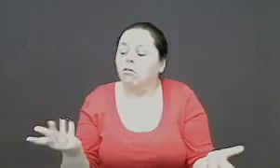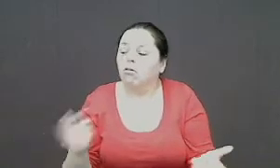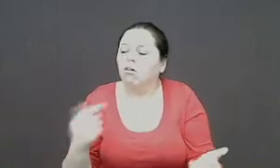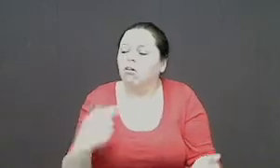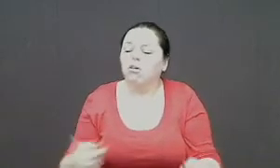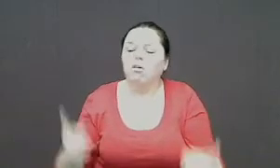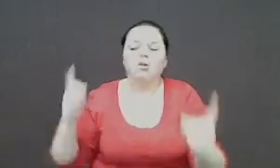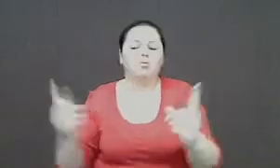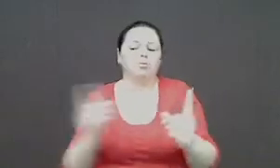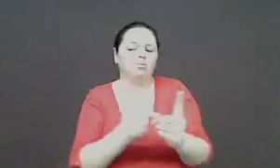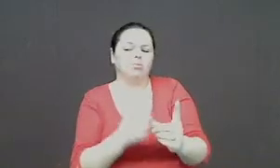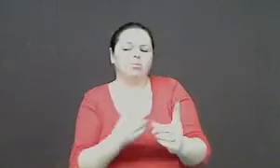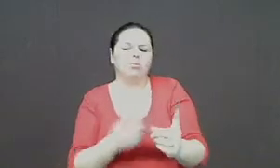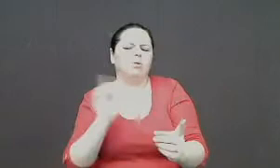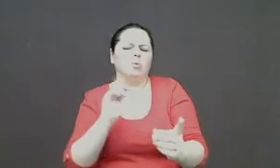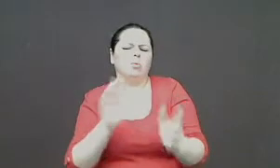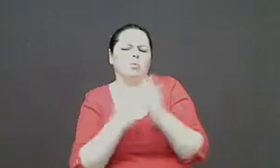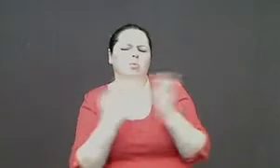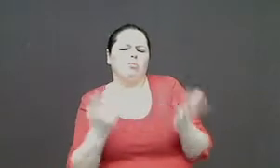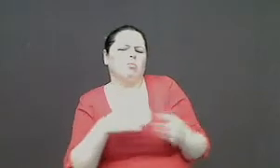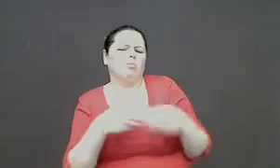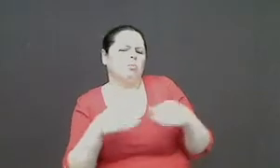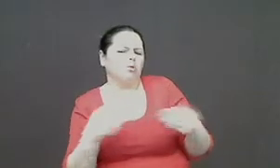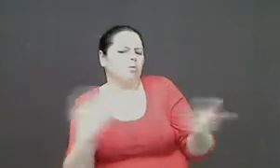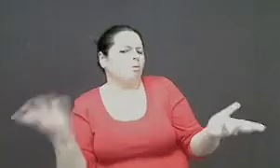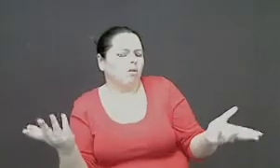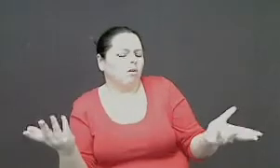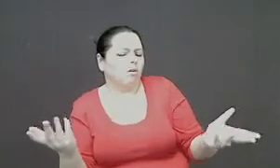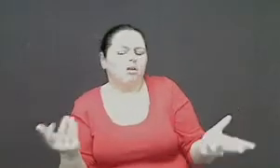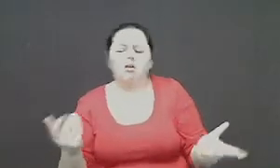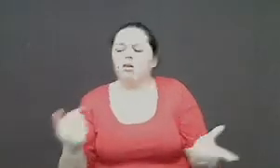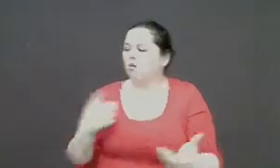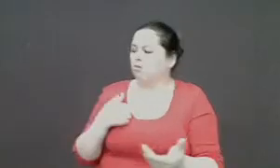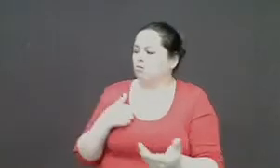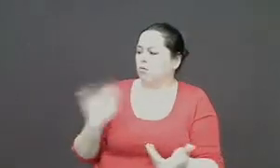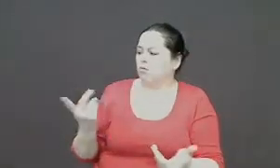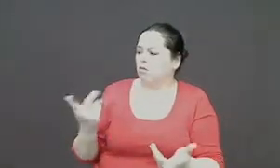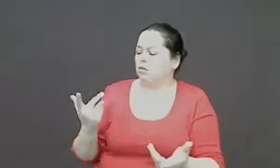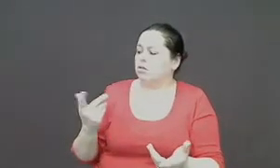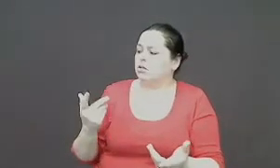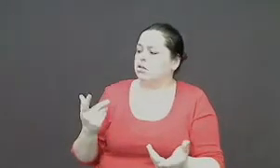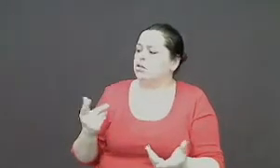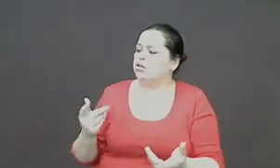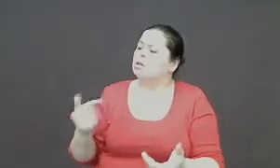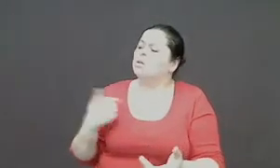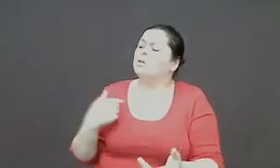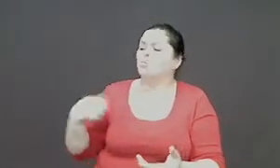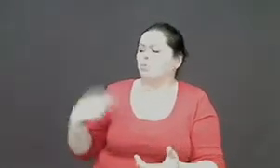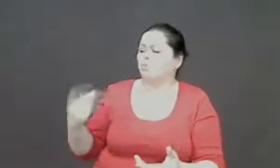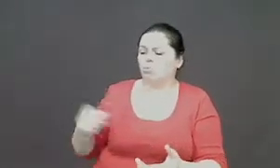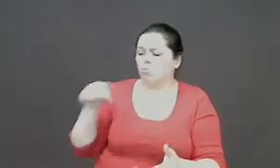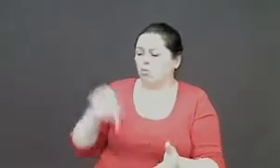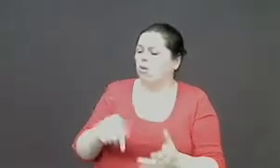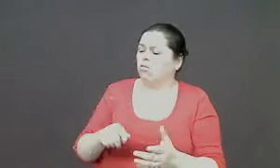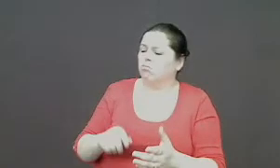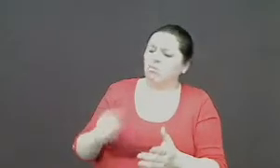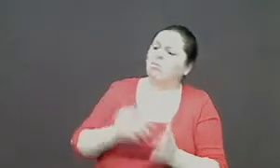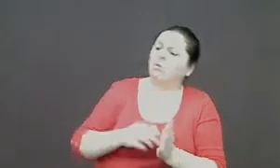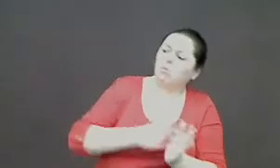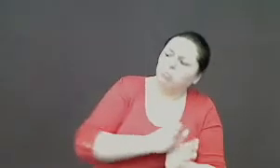where is the bookstore? I would probably say, well, we're here. If you go down this hallway to the end of the